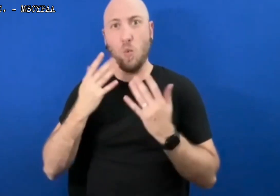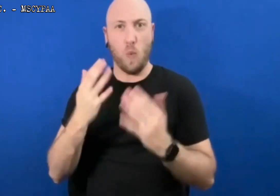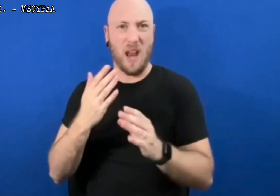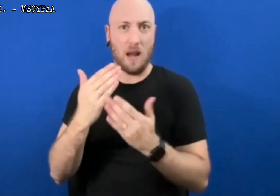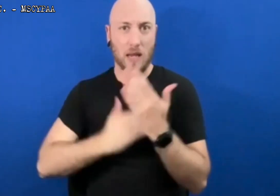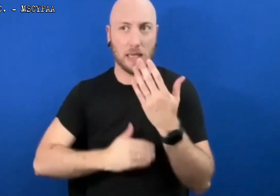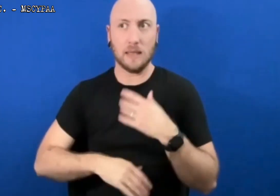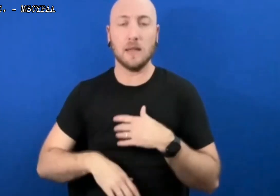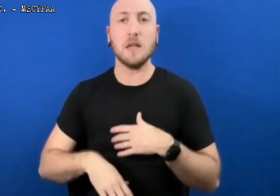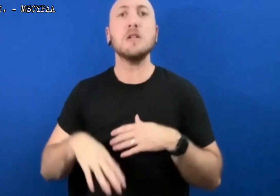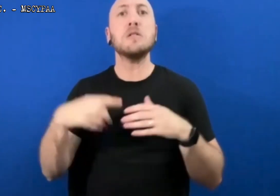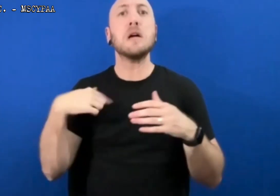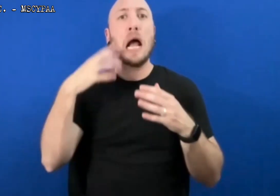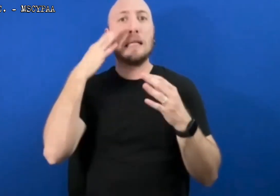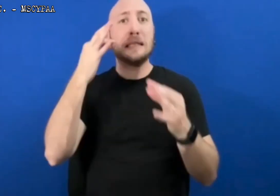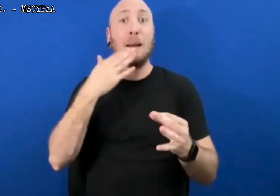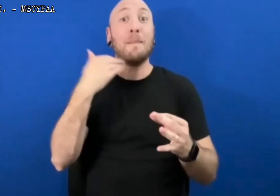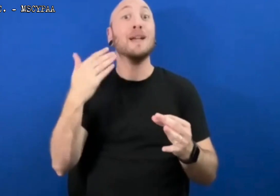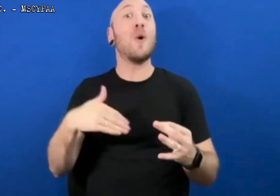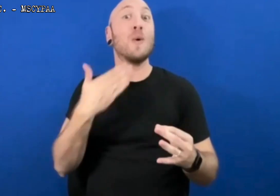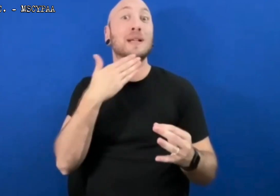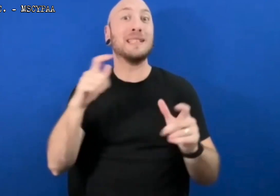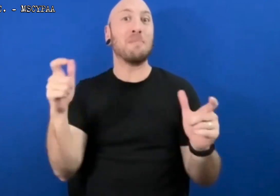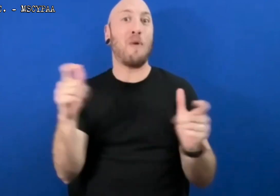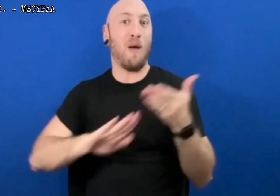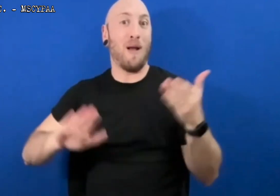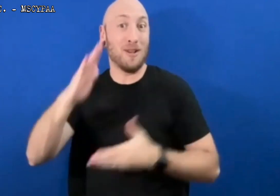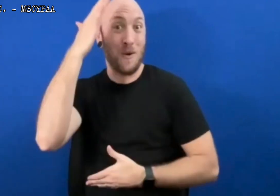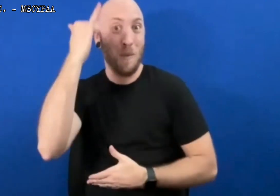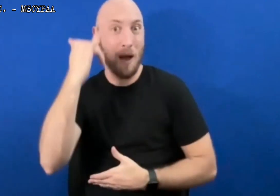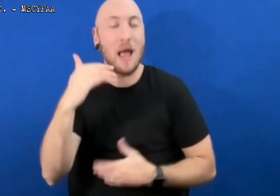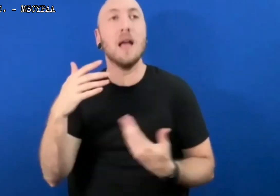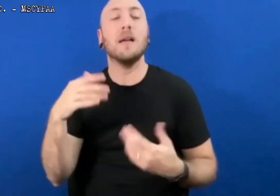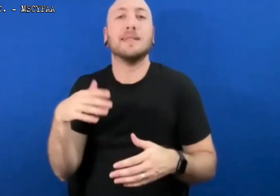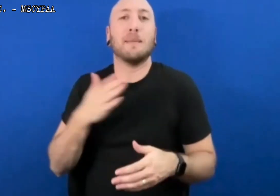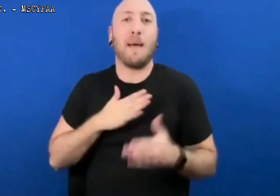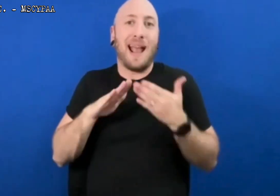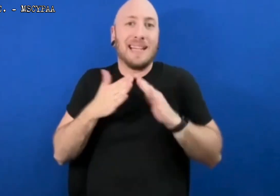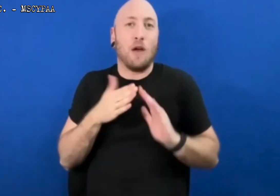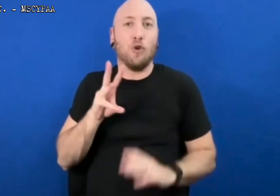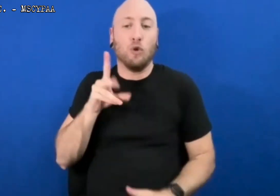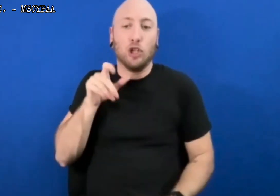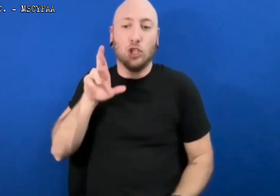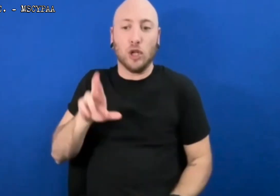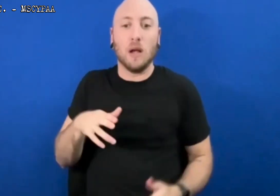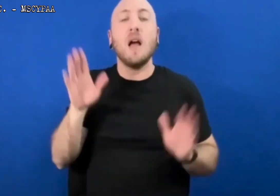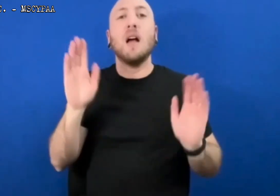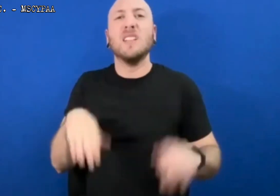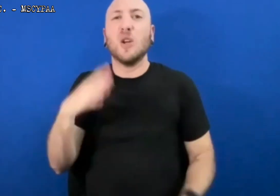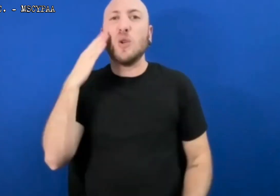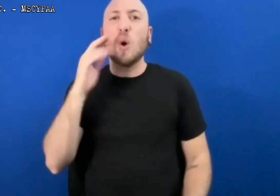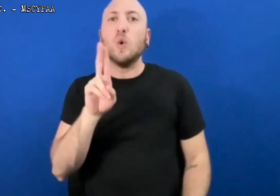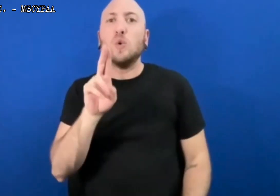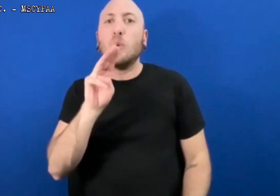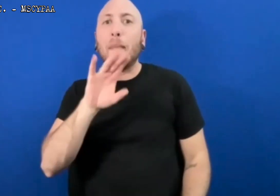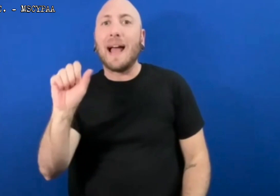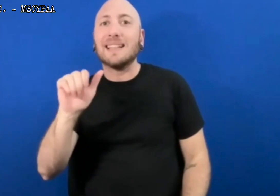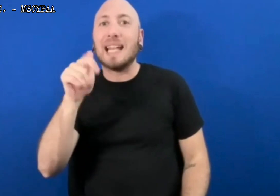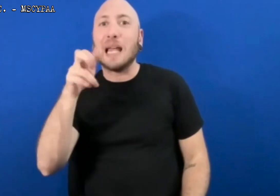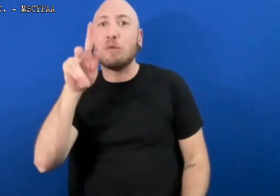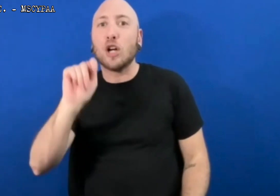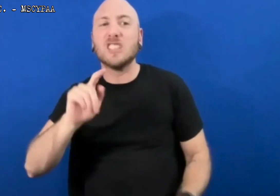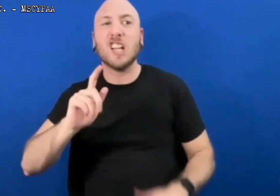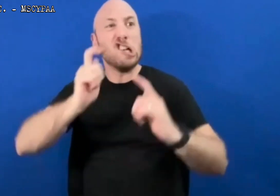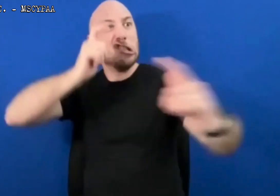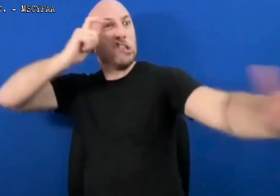for a small school in Worcester, Massachusetts, because it was the devil, like I was like, oh, I can't go to UMass Amherst. If I go there, like that's UMass, that's a